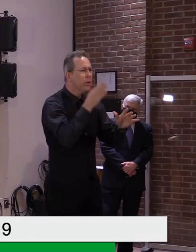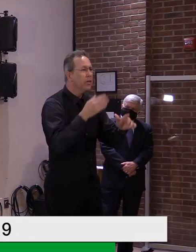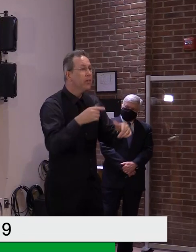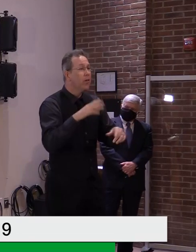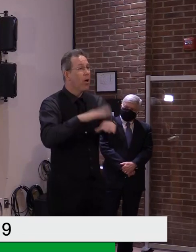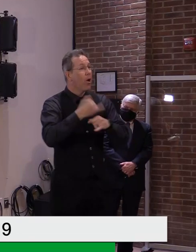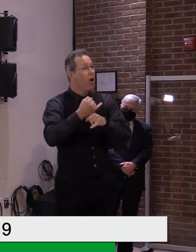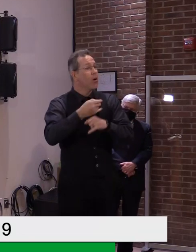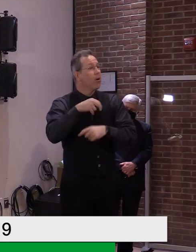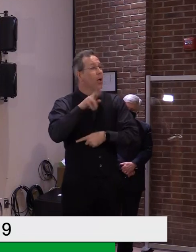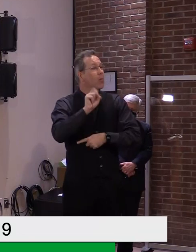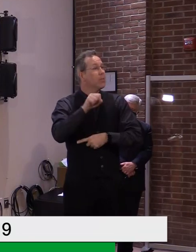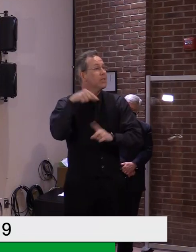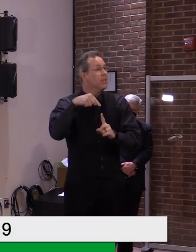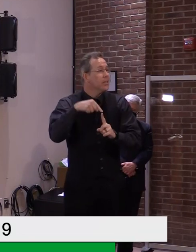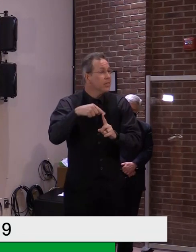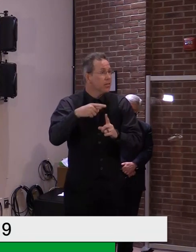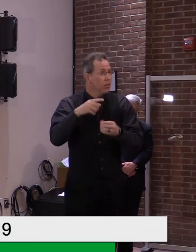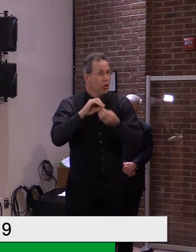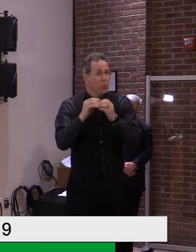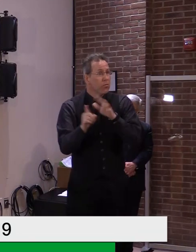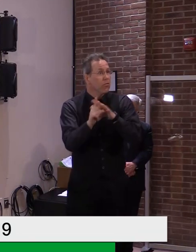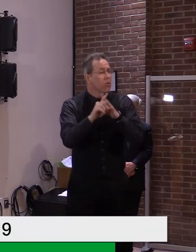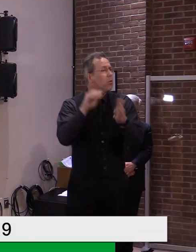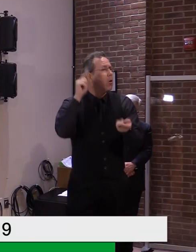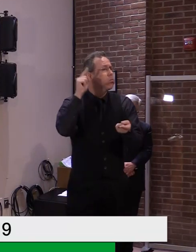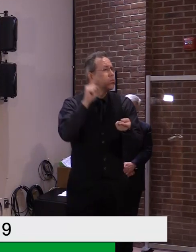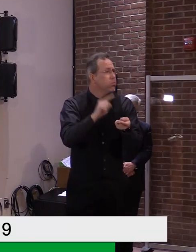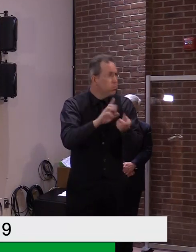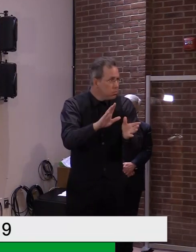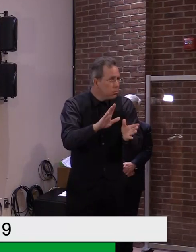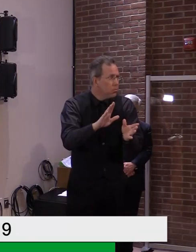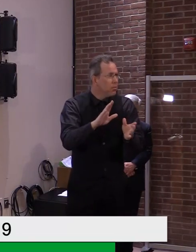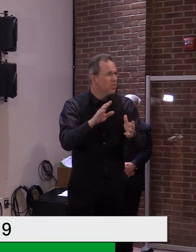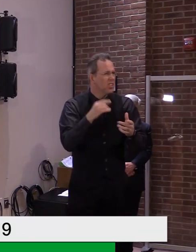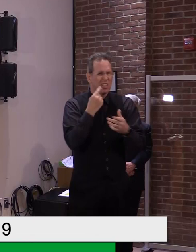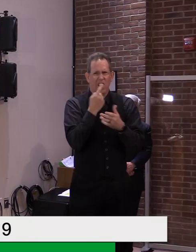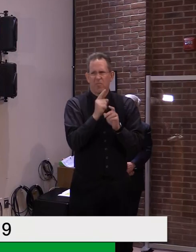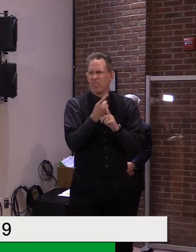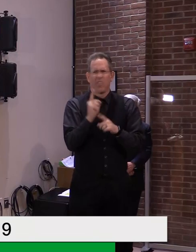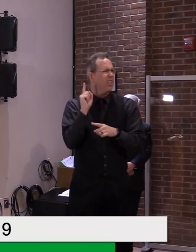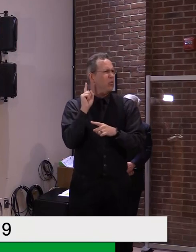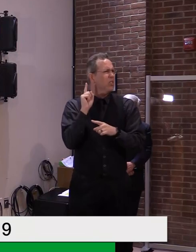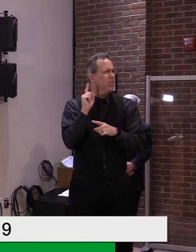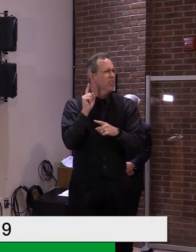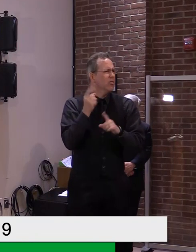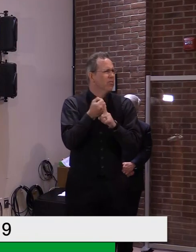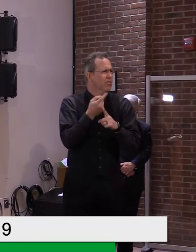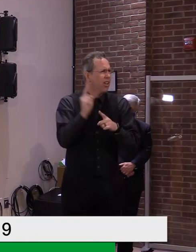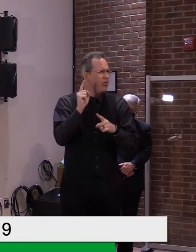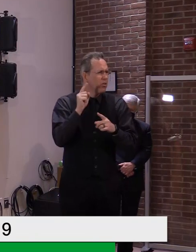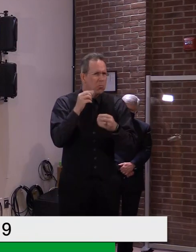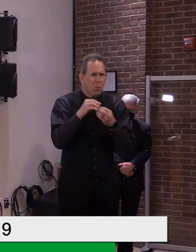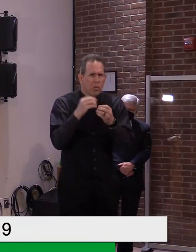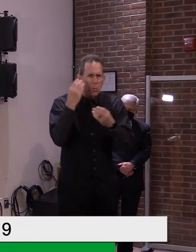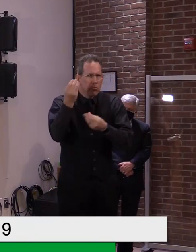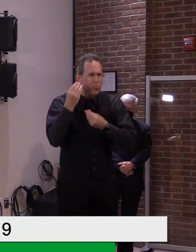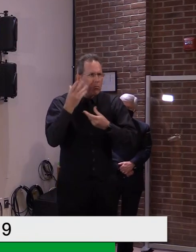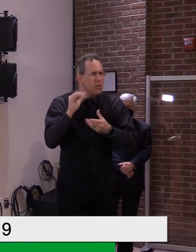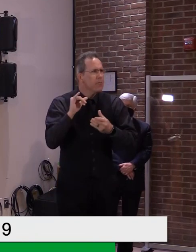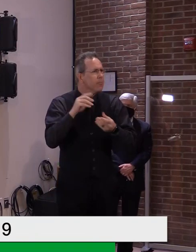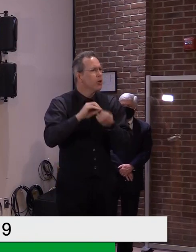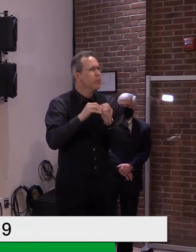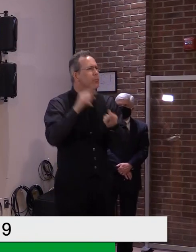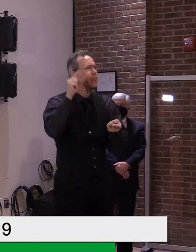cases were decreasing. As of last week, I have to get more information that's up to date for this week. But the fact of the matter is